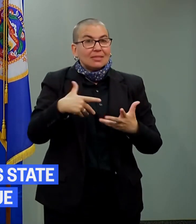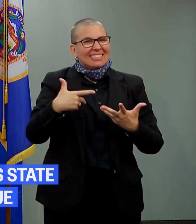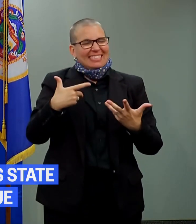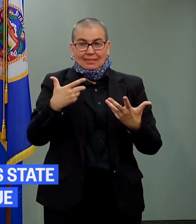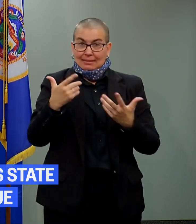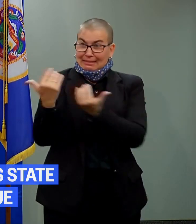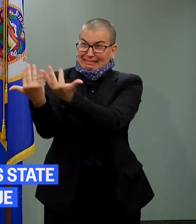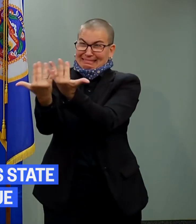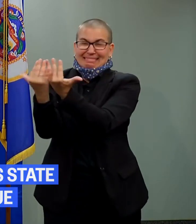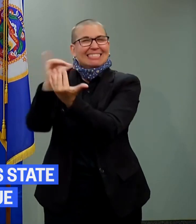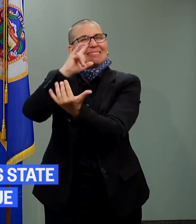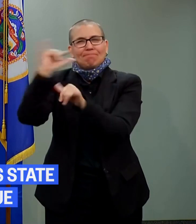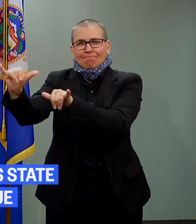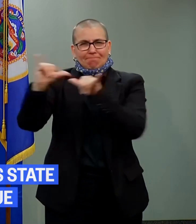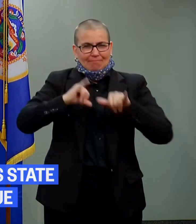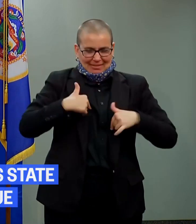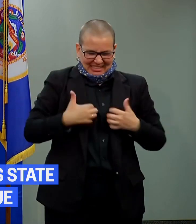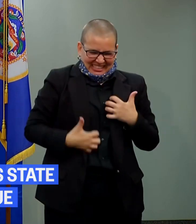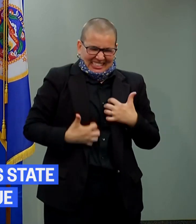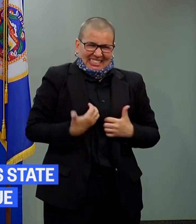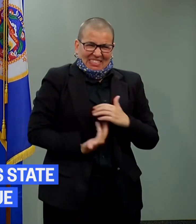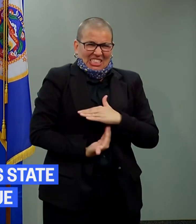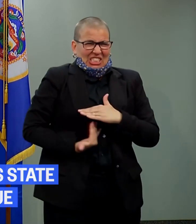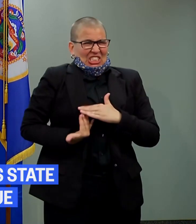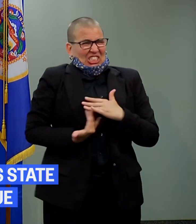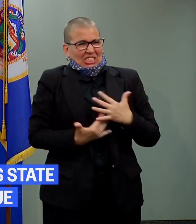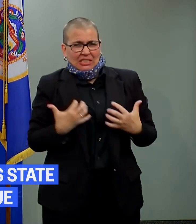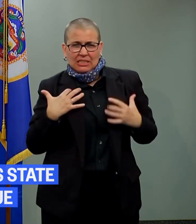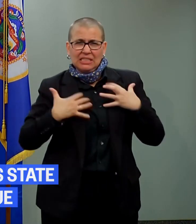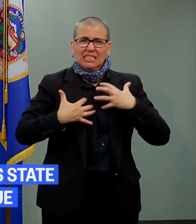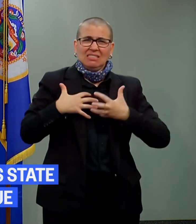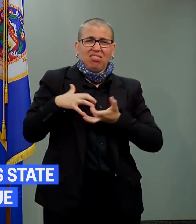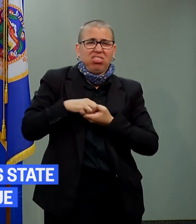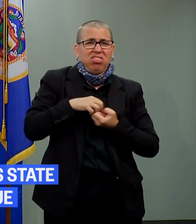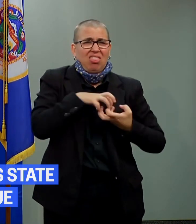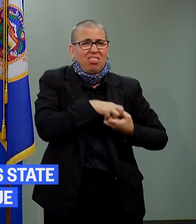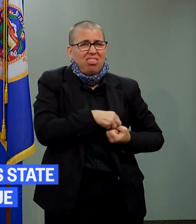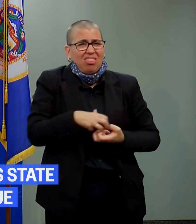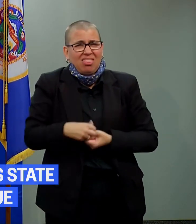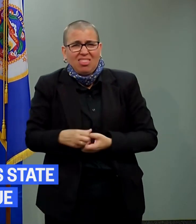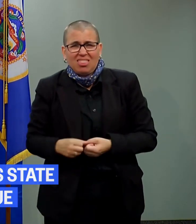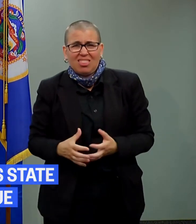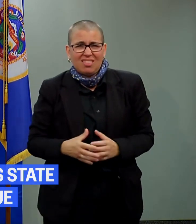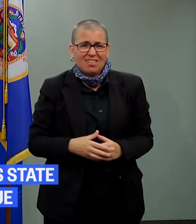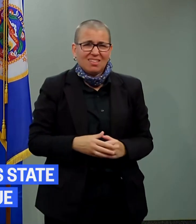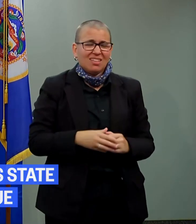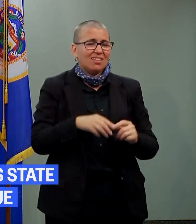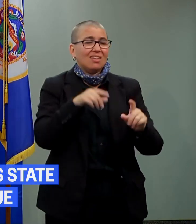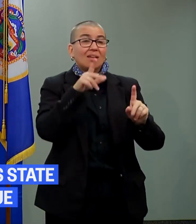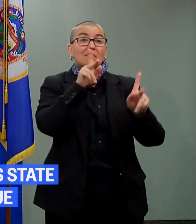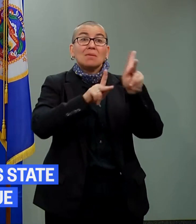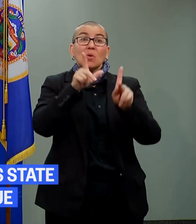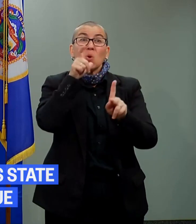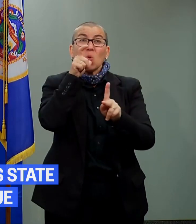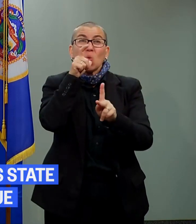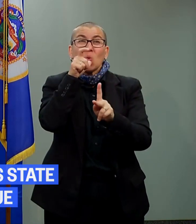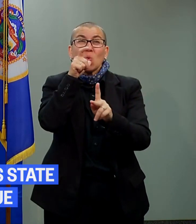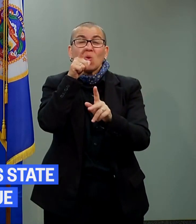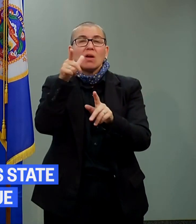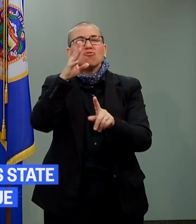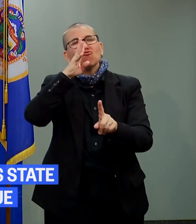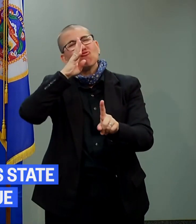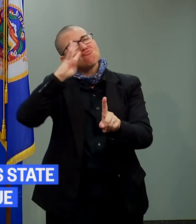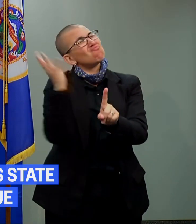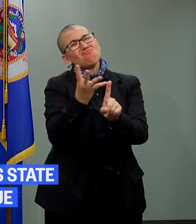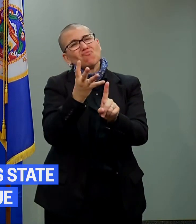No, I saw an interview last night where somebody who was out past curfew but was passionate about what happened and